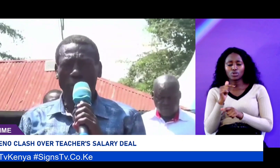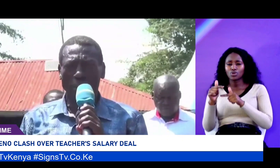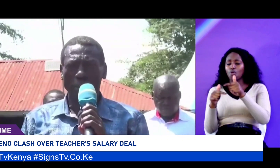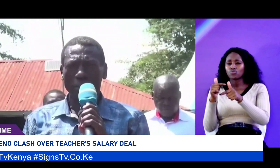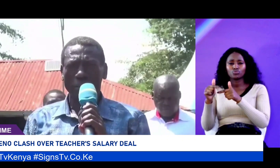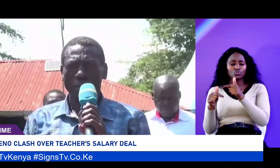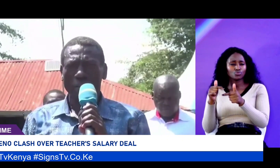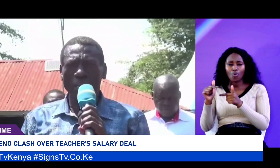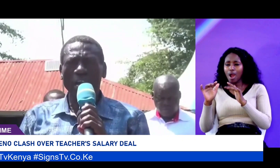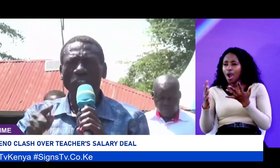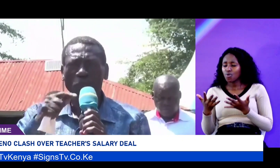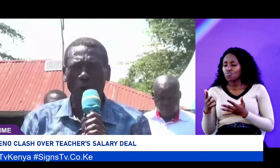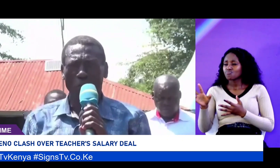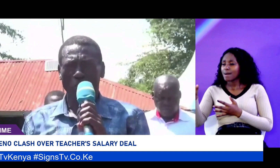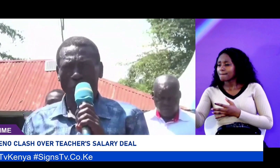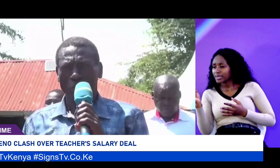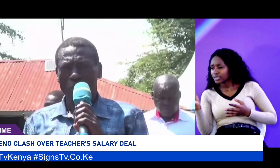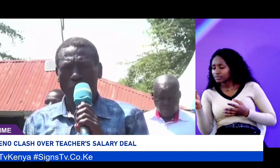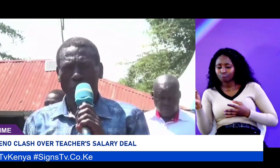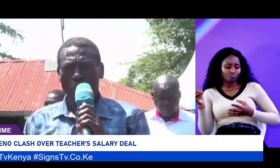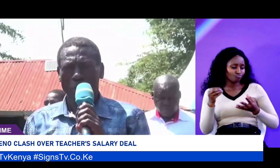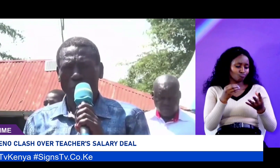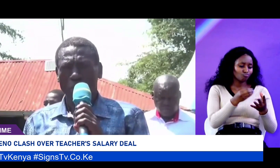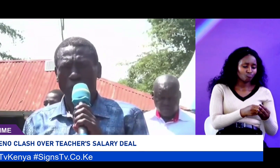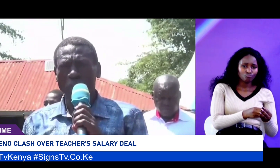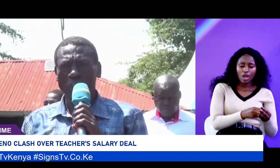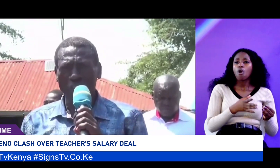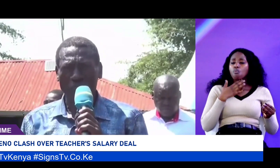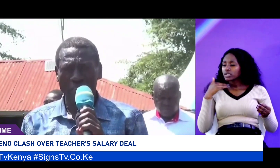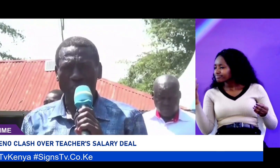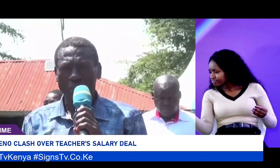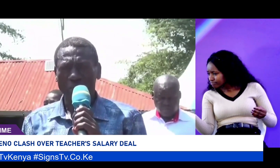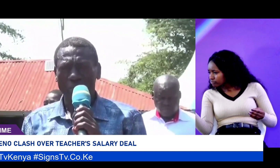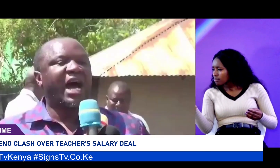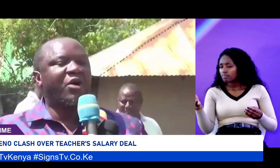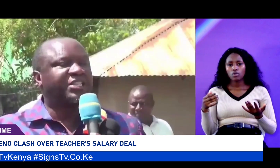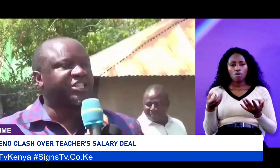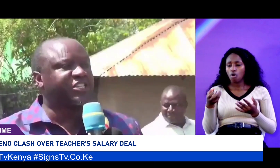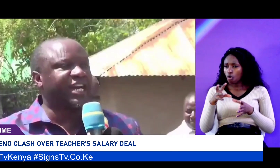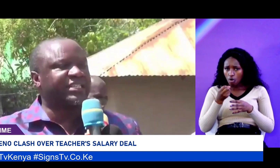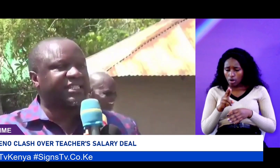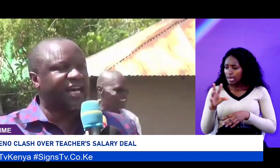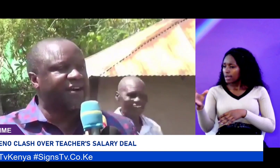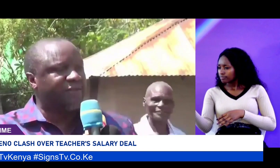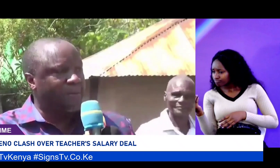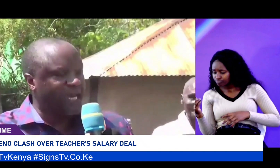hand and ask for more using the left hand. Our teachers deserve